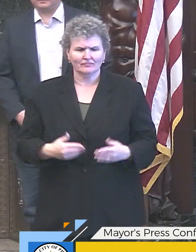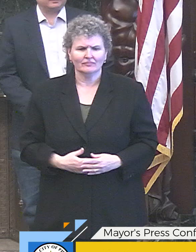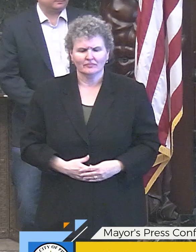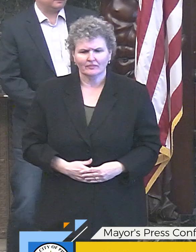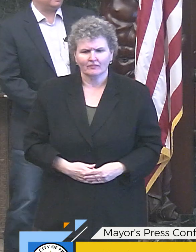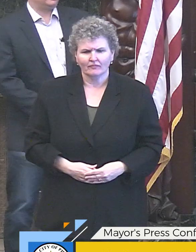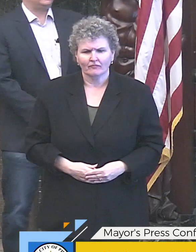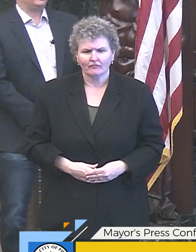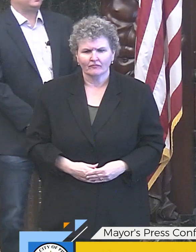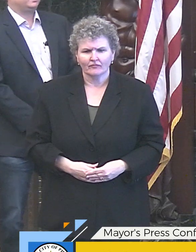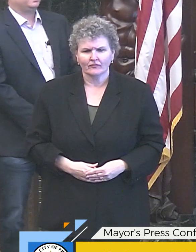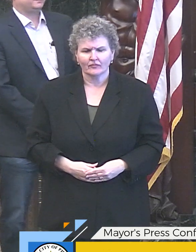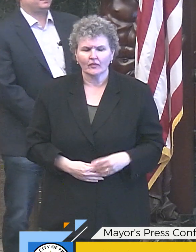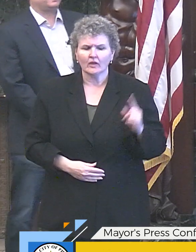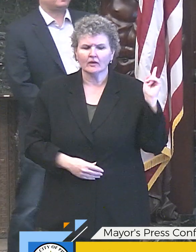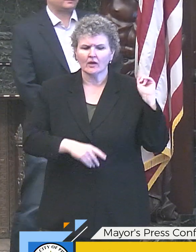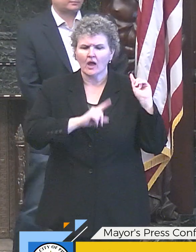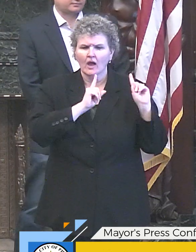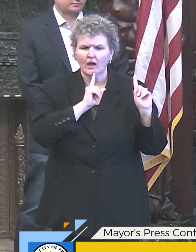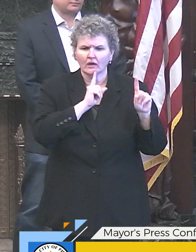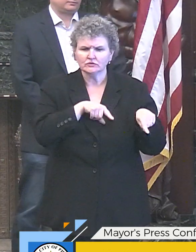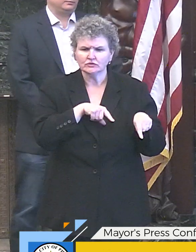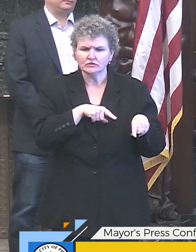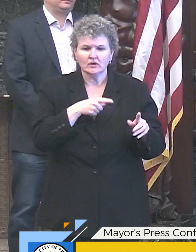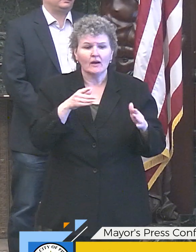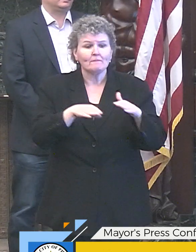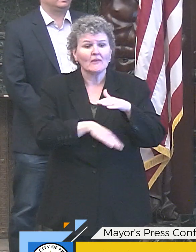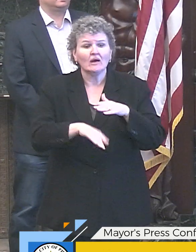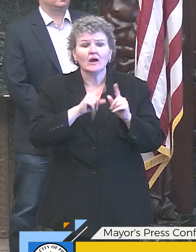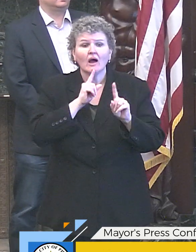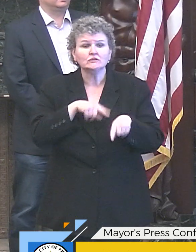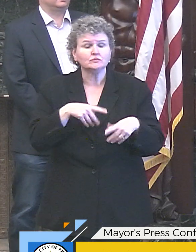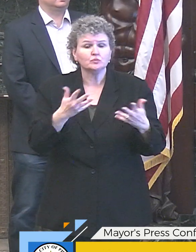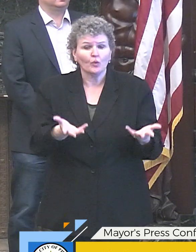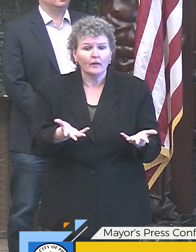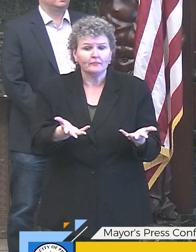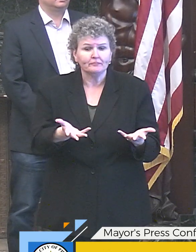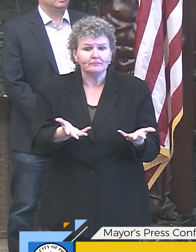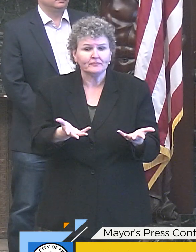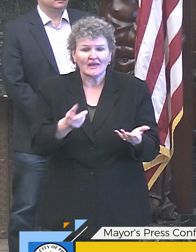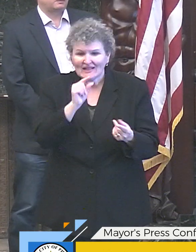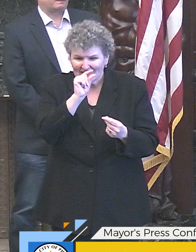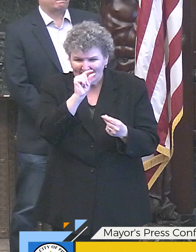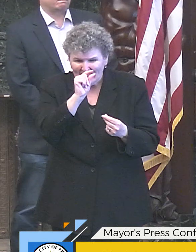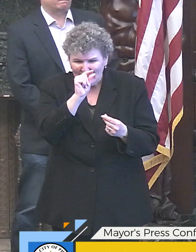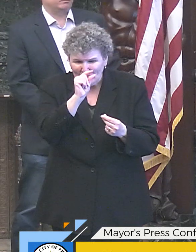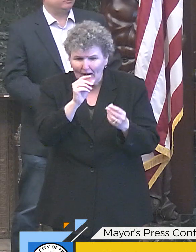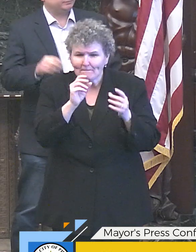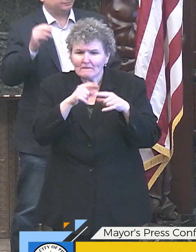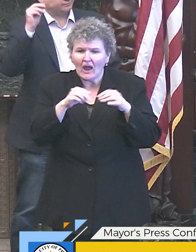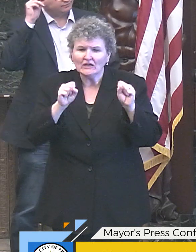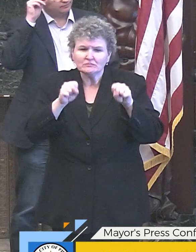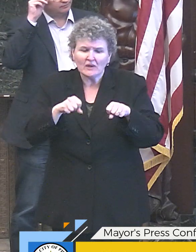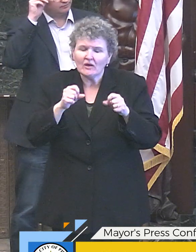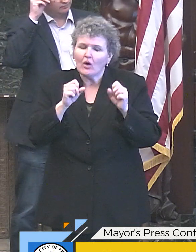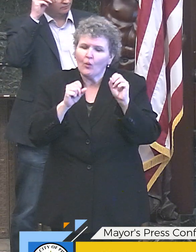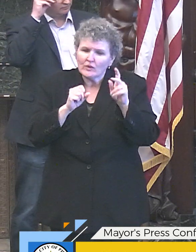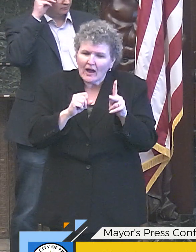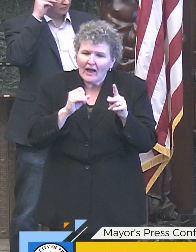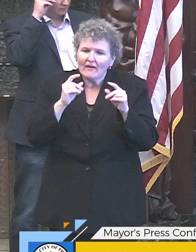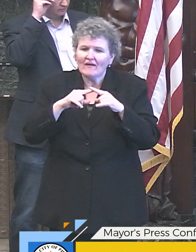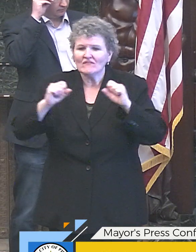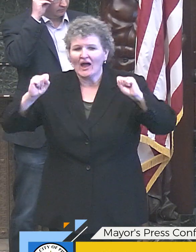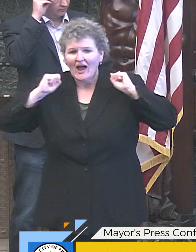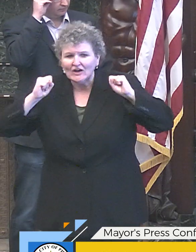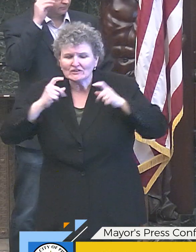Yeah, the basic principle is we want people to do it as little as possible. We do say exercise is okay because exercise maintains your health over the long